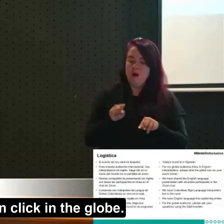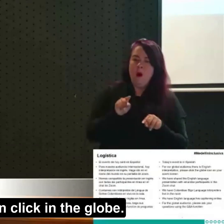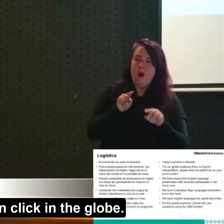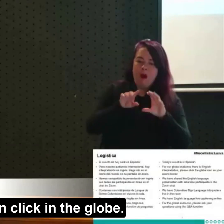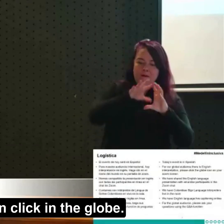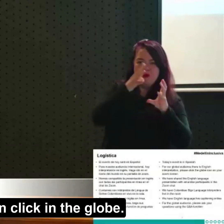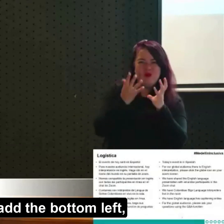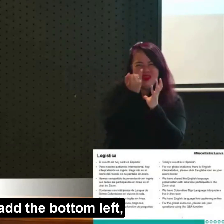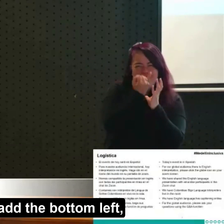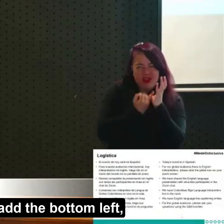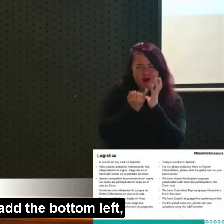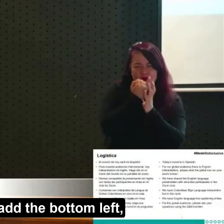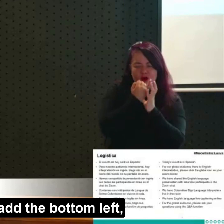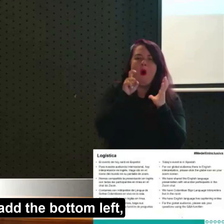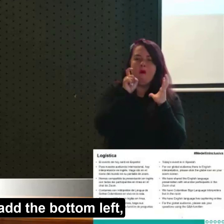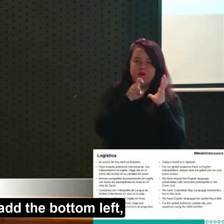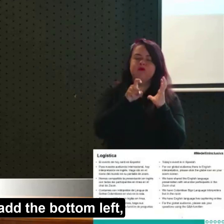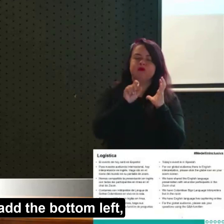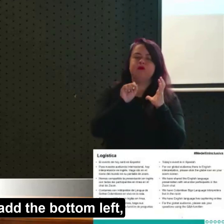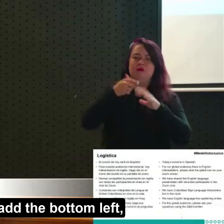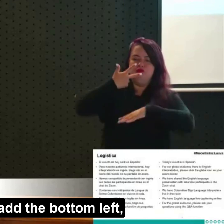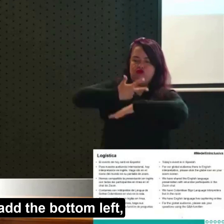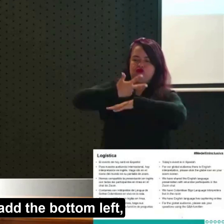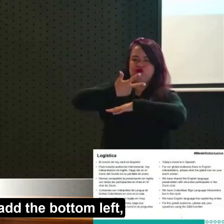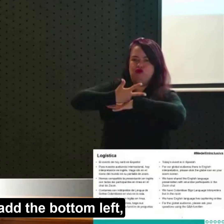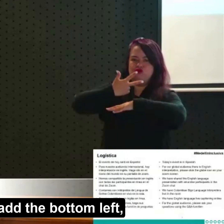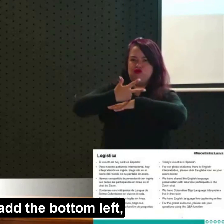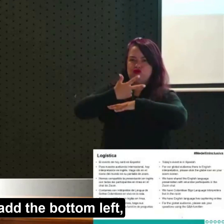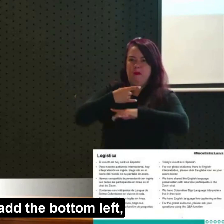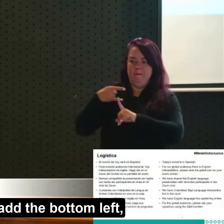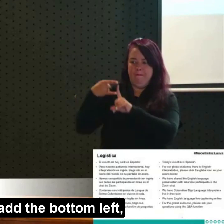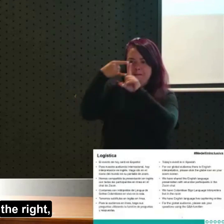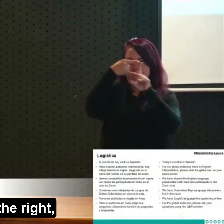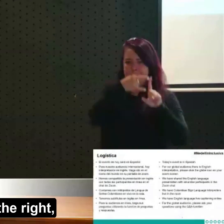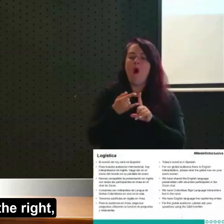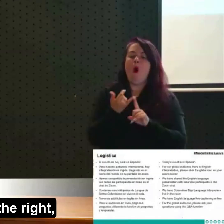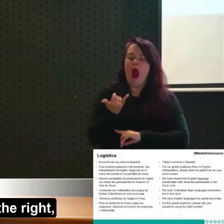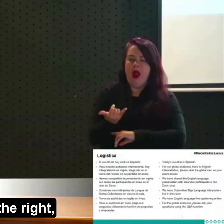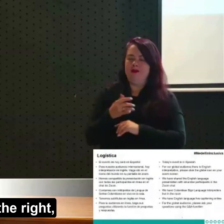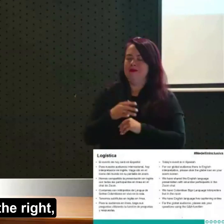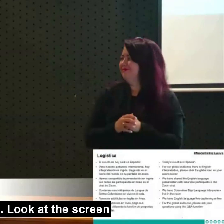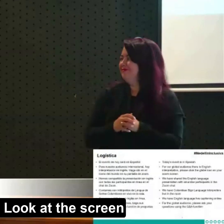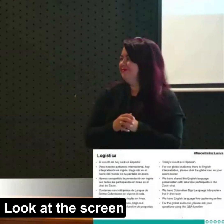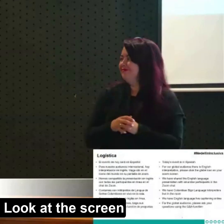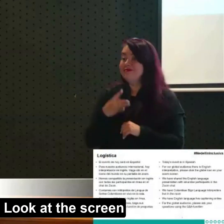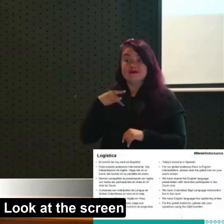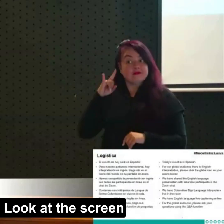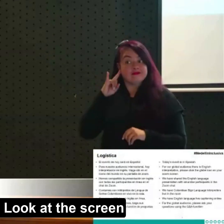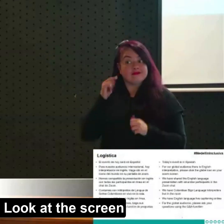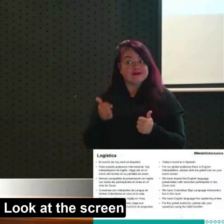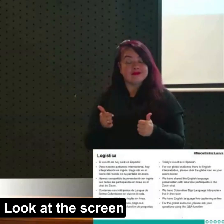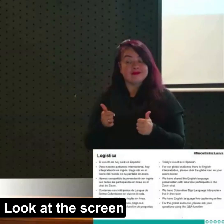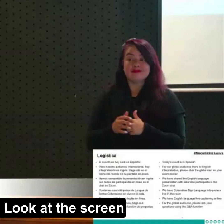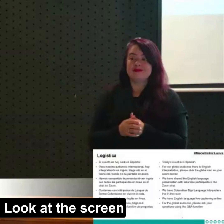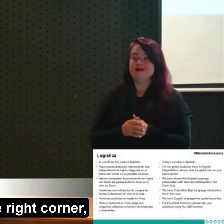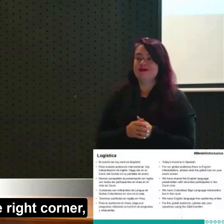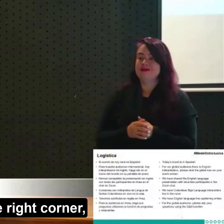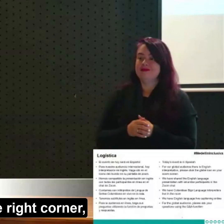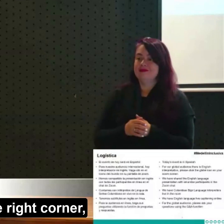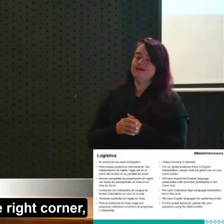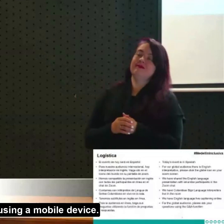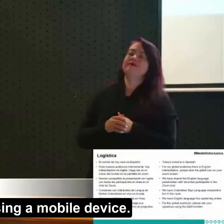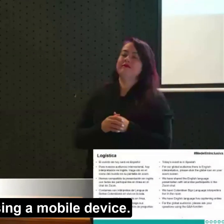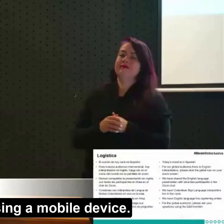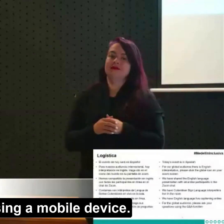click in the globe-like icon at the bottom left, right, as you look at the screen at the